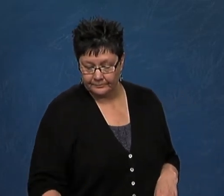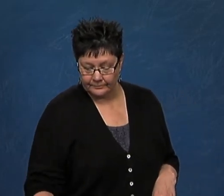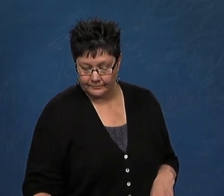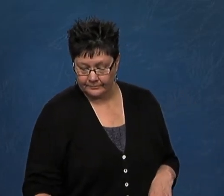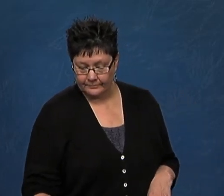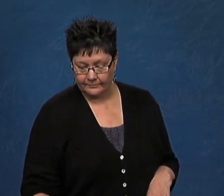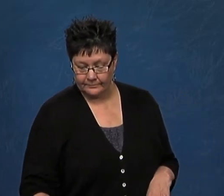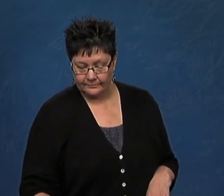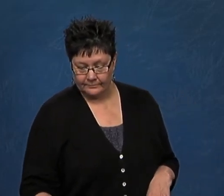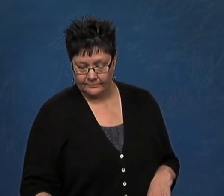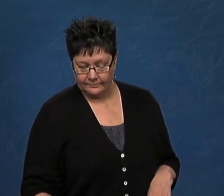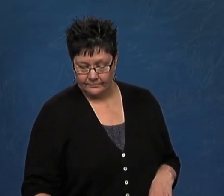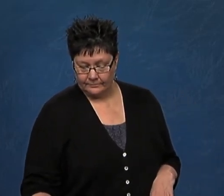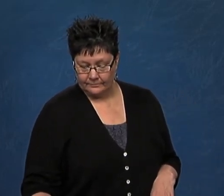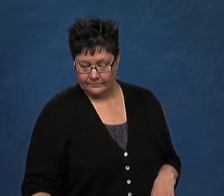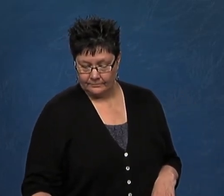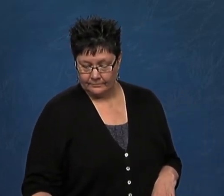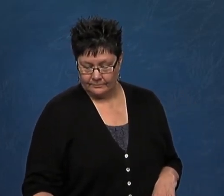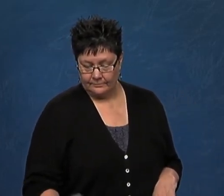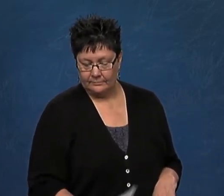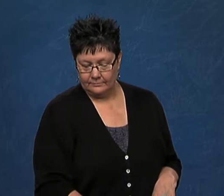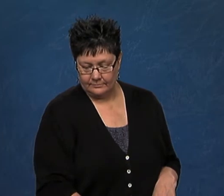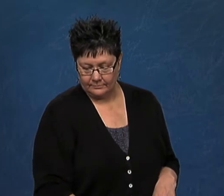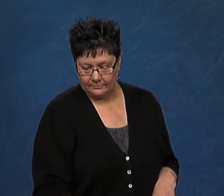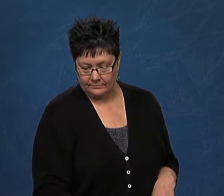consider as we look at these standards.